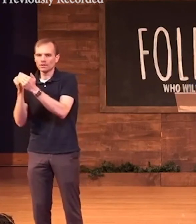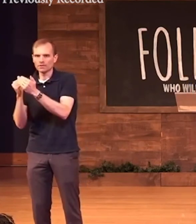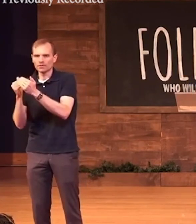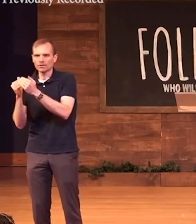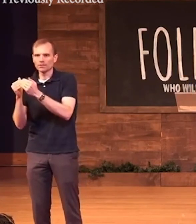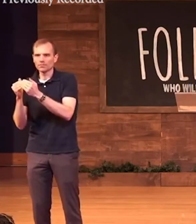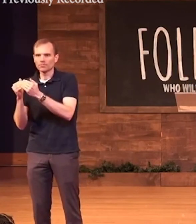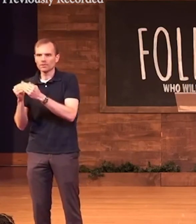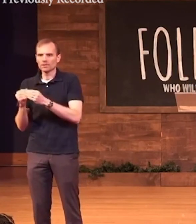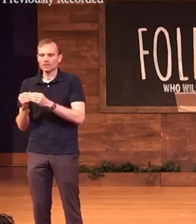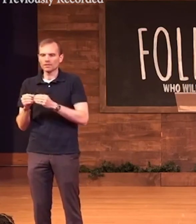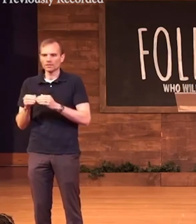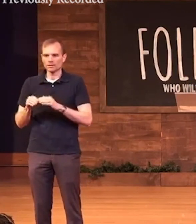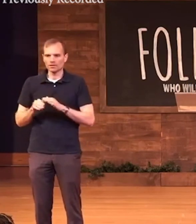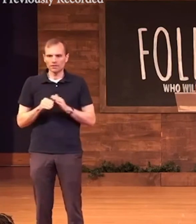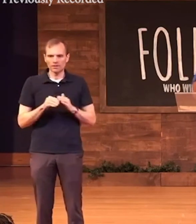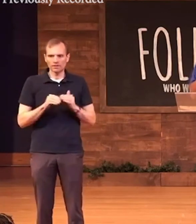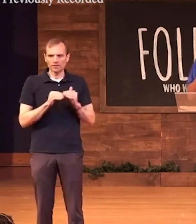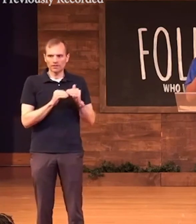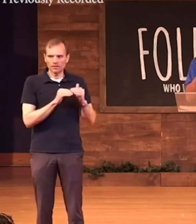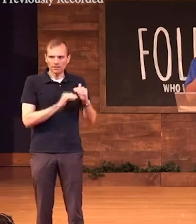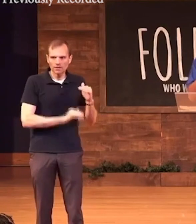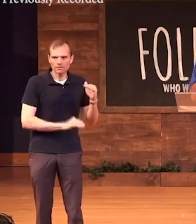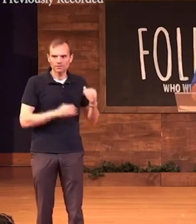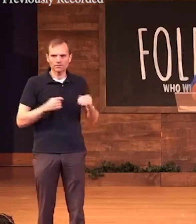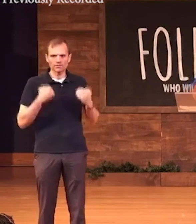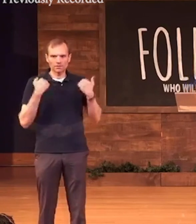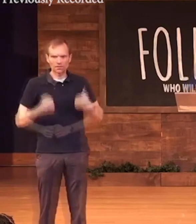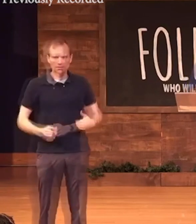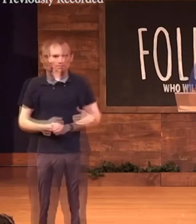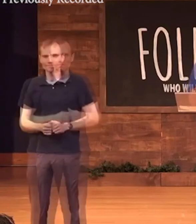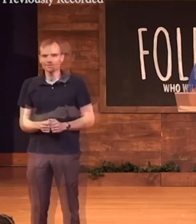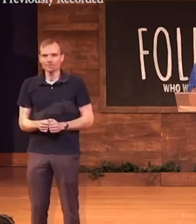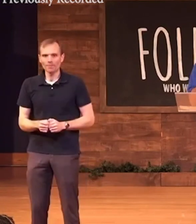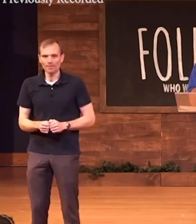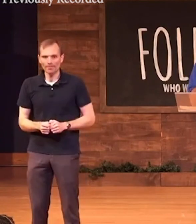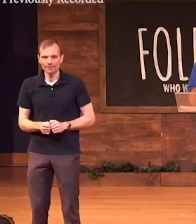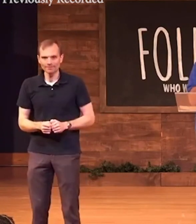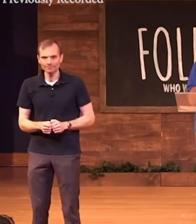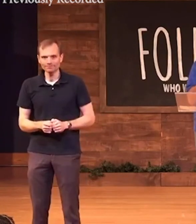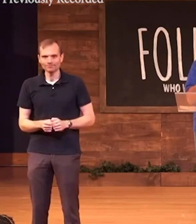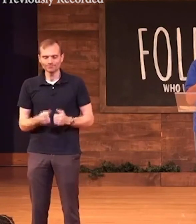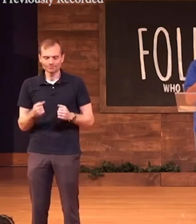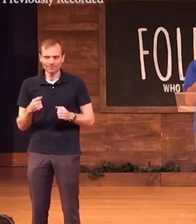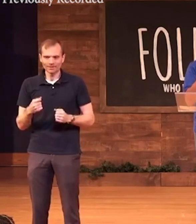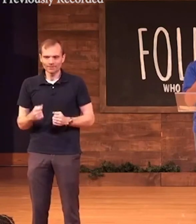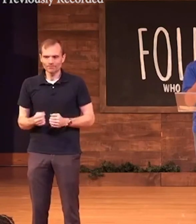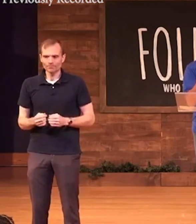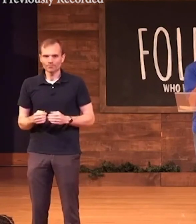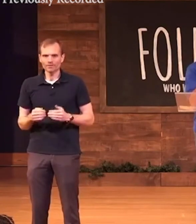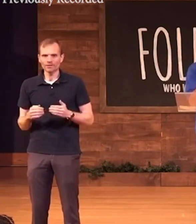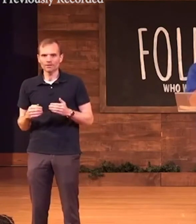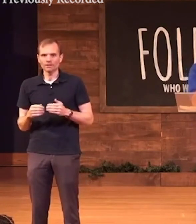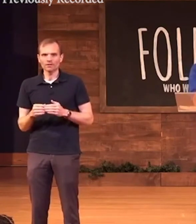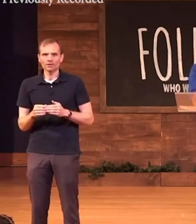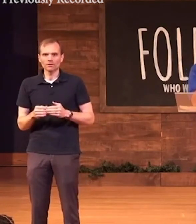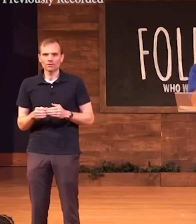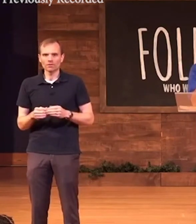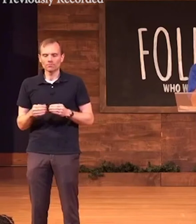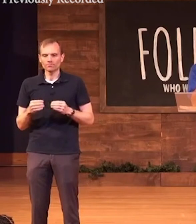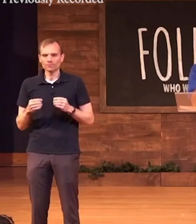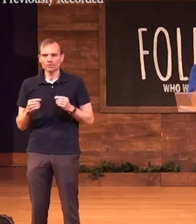And so with that, When it comes to the cup, I'm always reminded